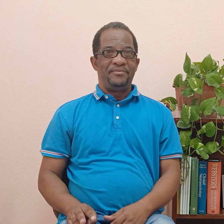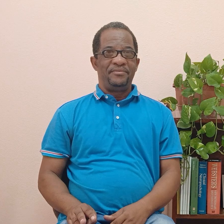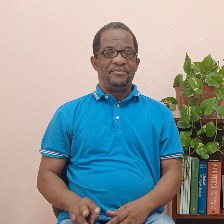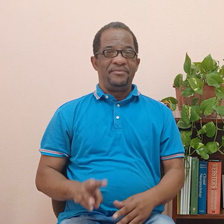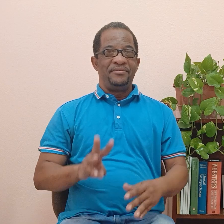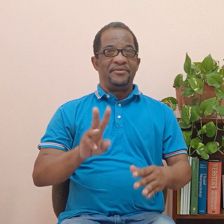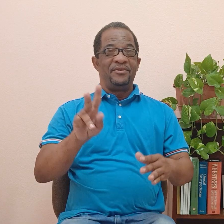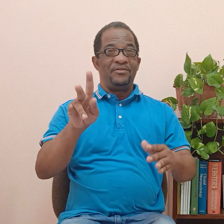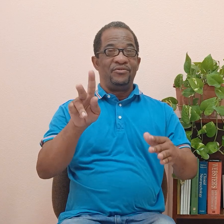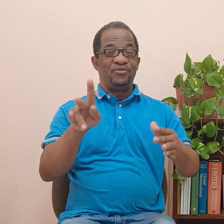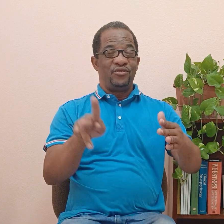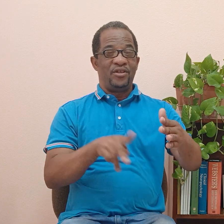Psalm 46.